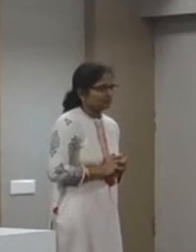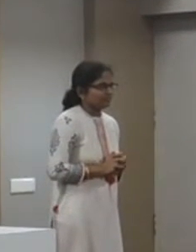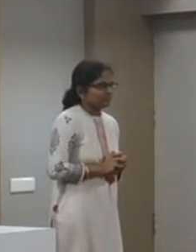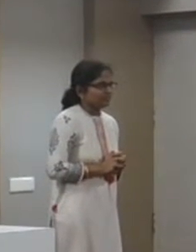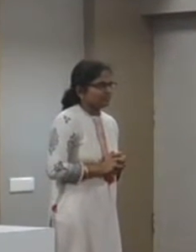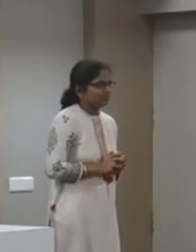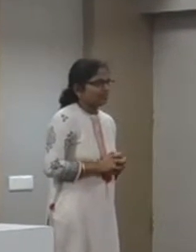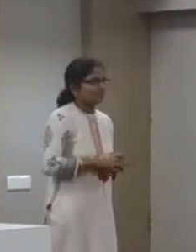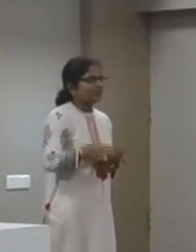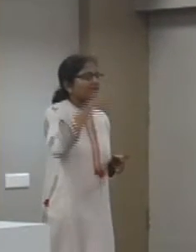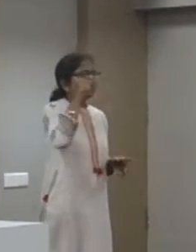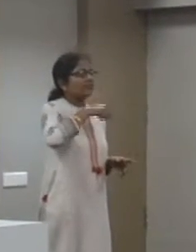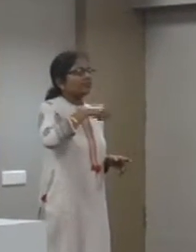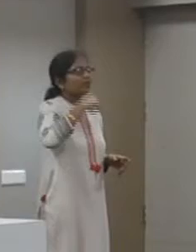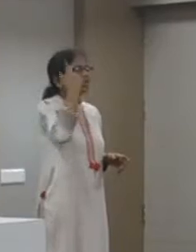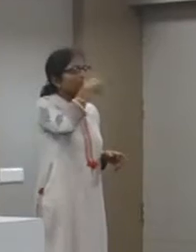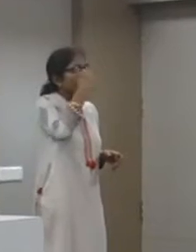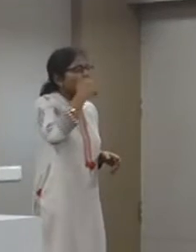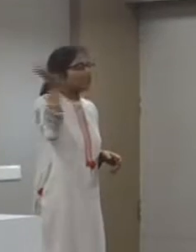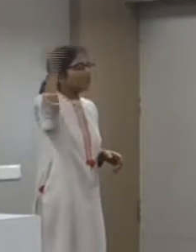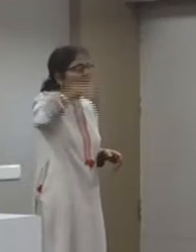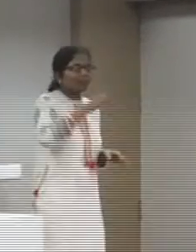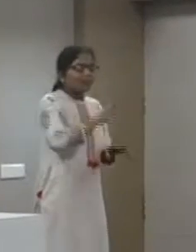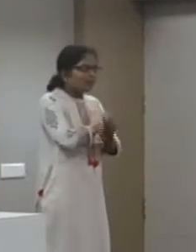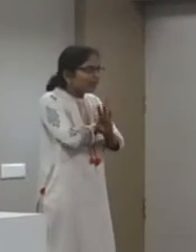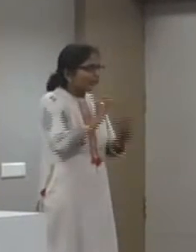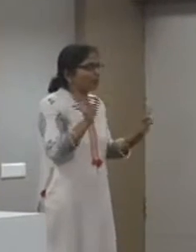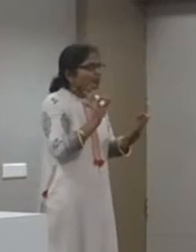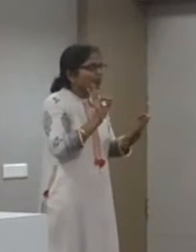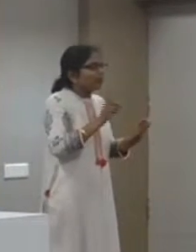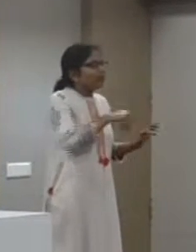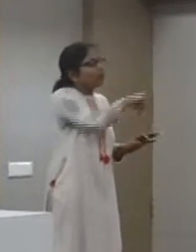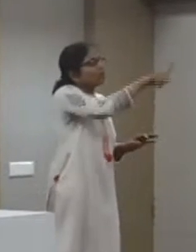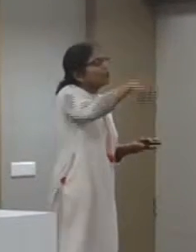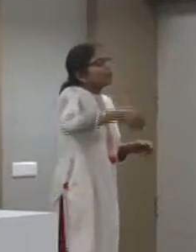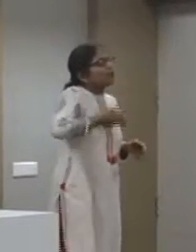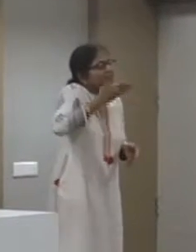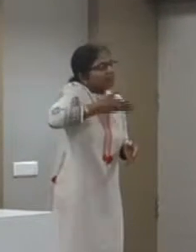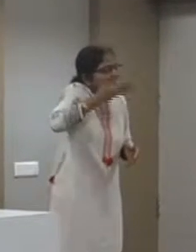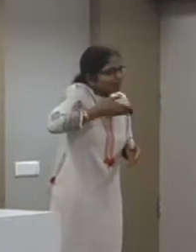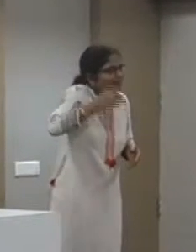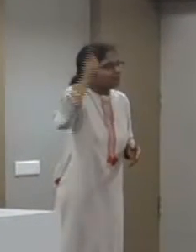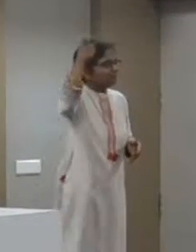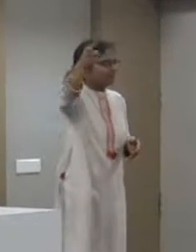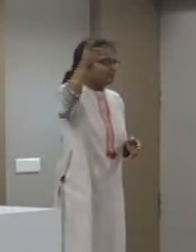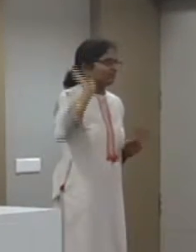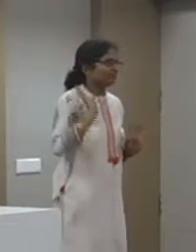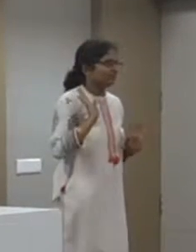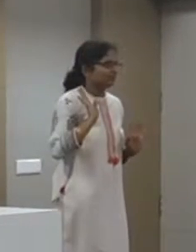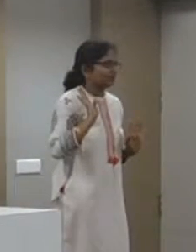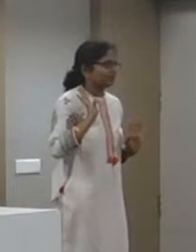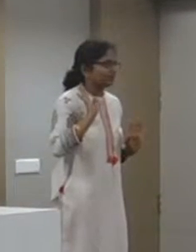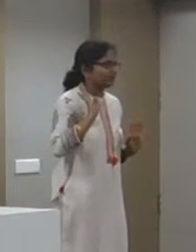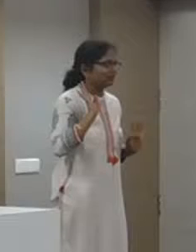today in this training, please communicate to your other members.